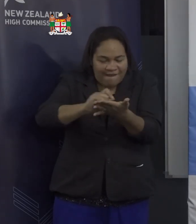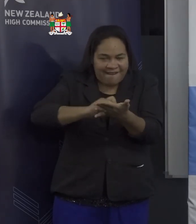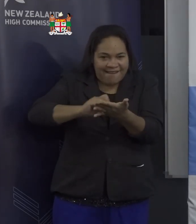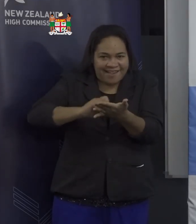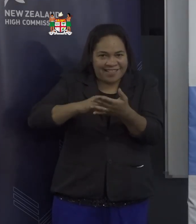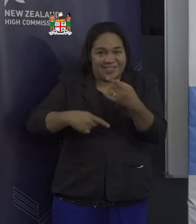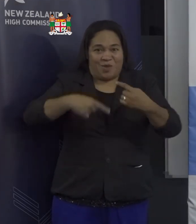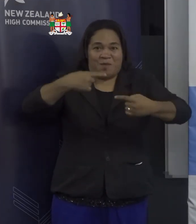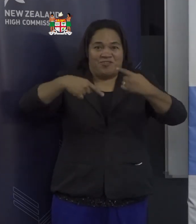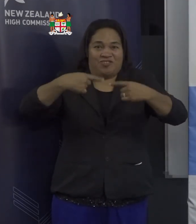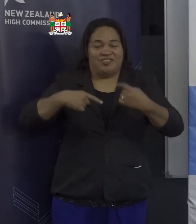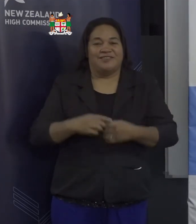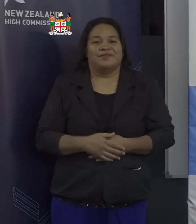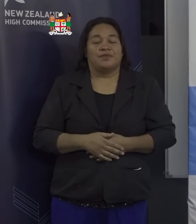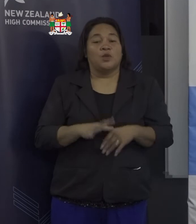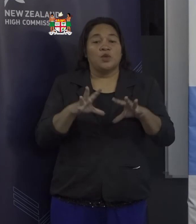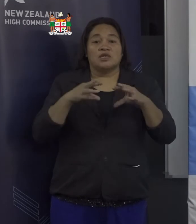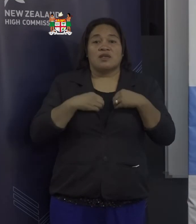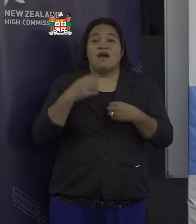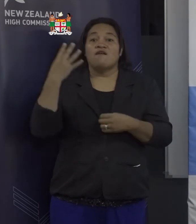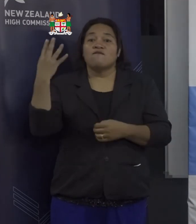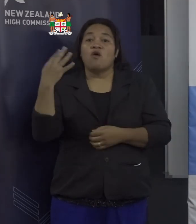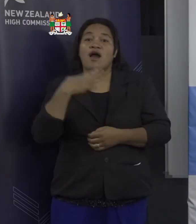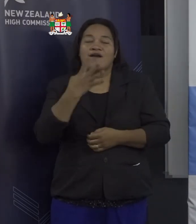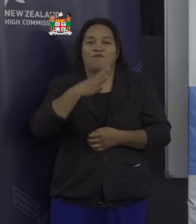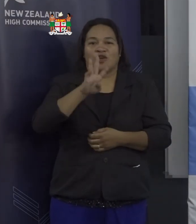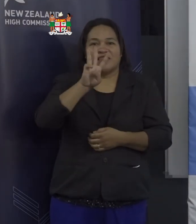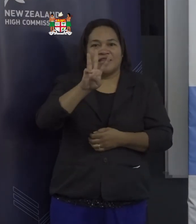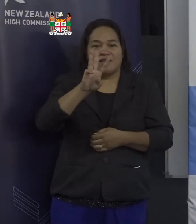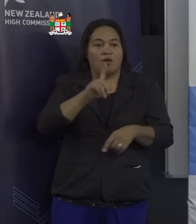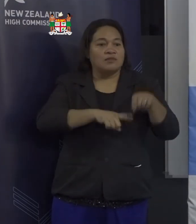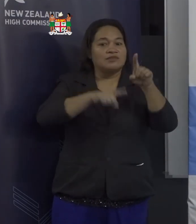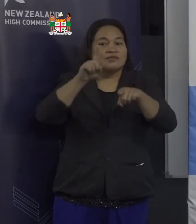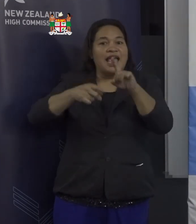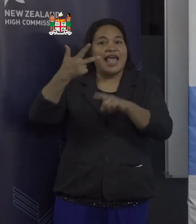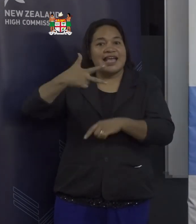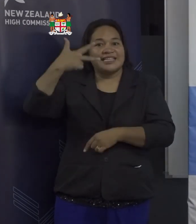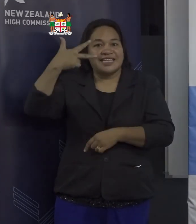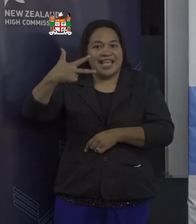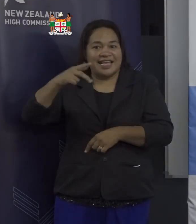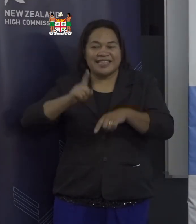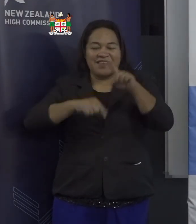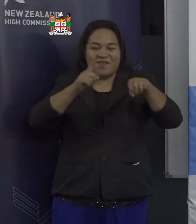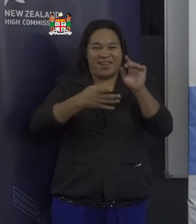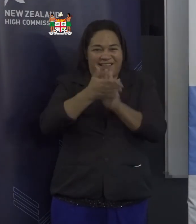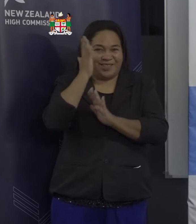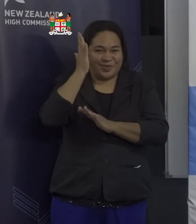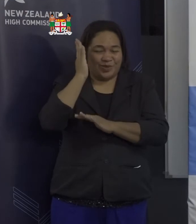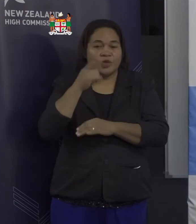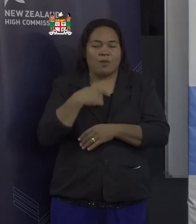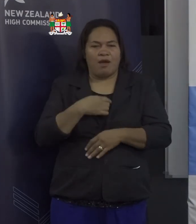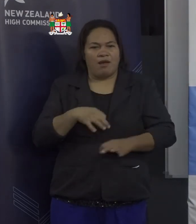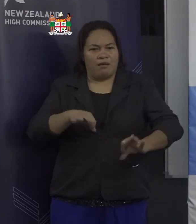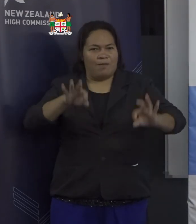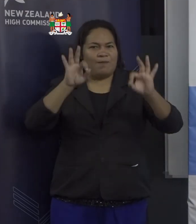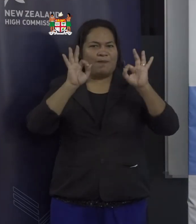competition. We received 443 entries from 88 different secondary schools across the country. And I think that's truly